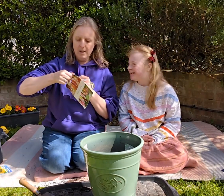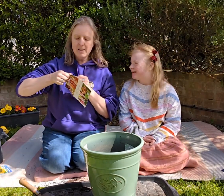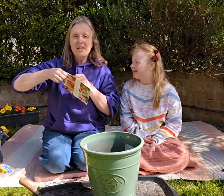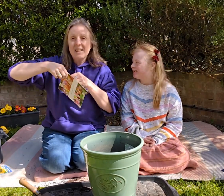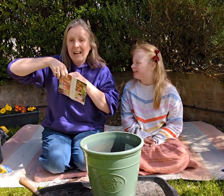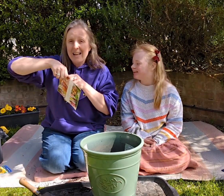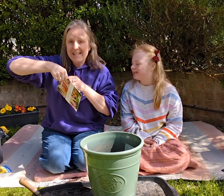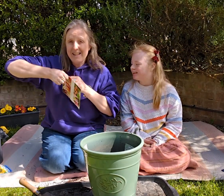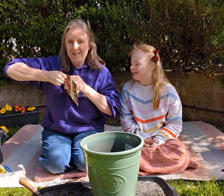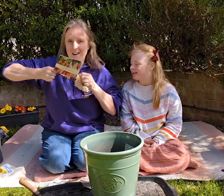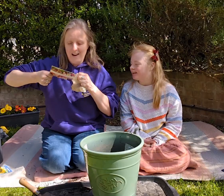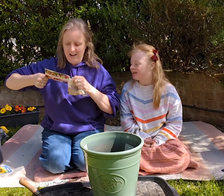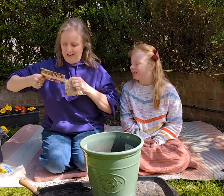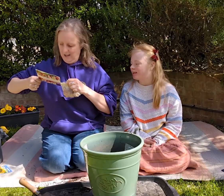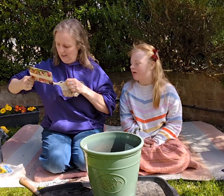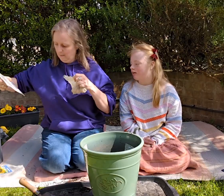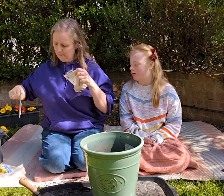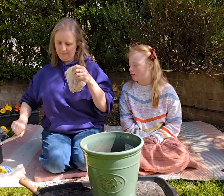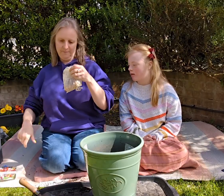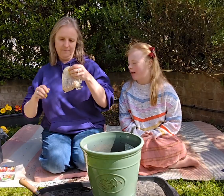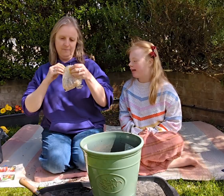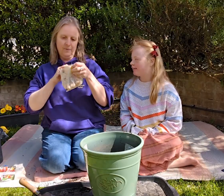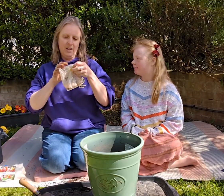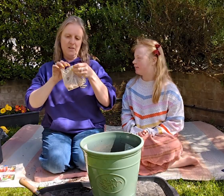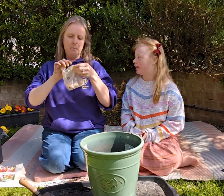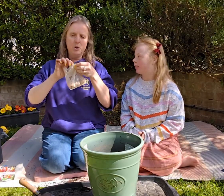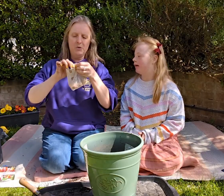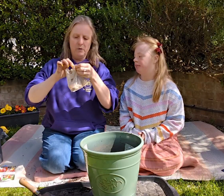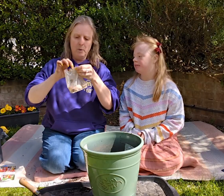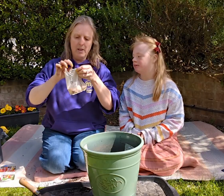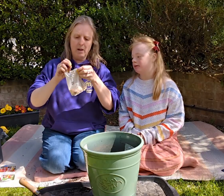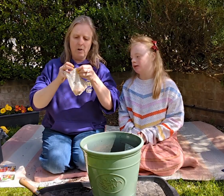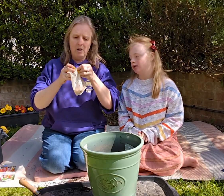These are gladioli. Yeah, these are beautiful when they're grown.